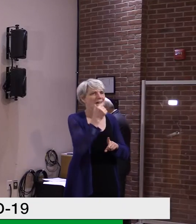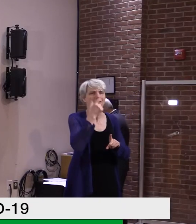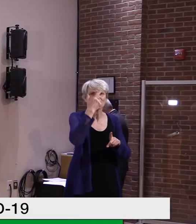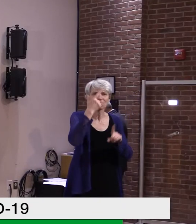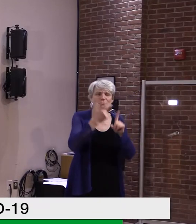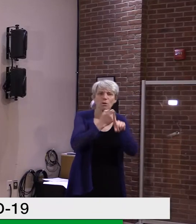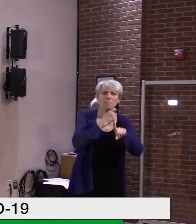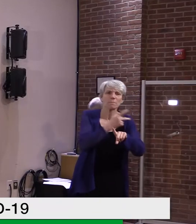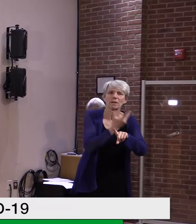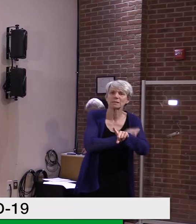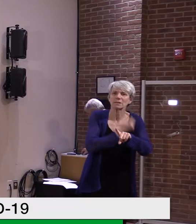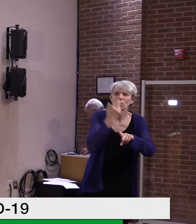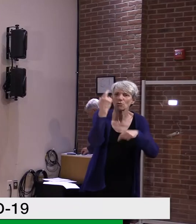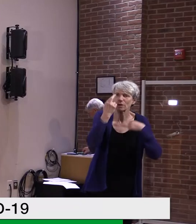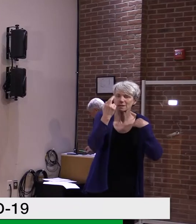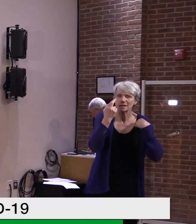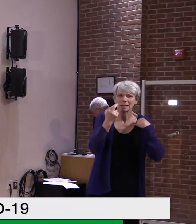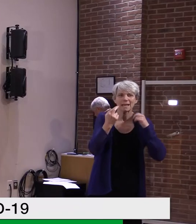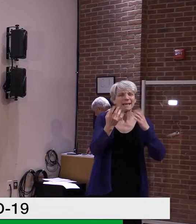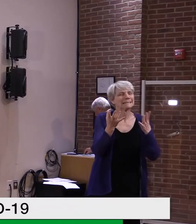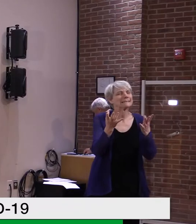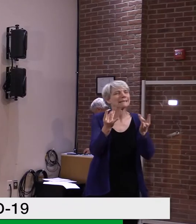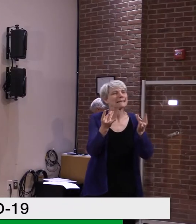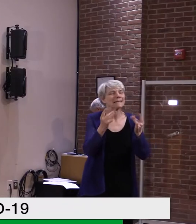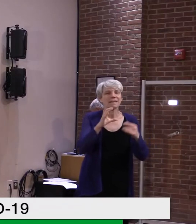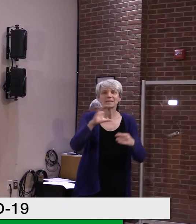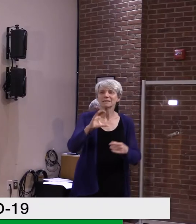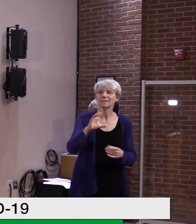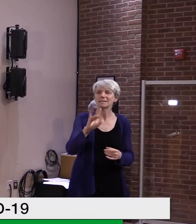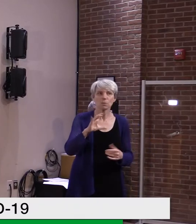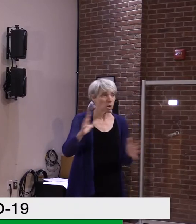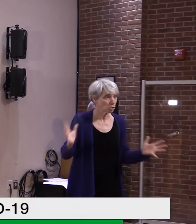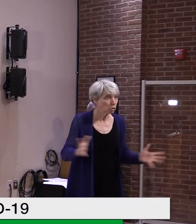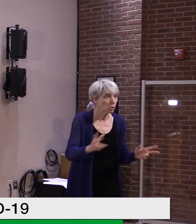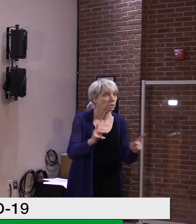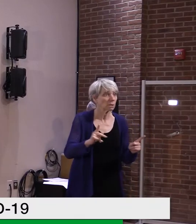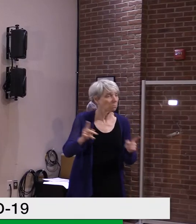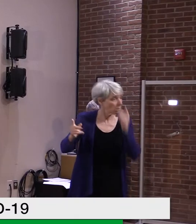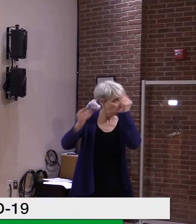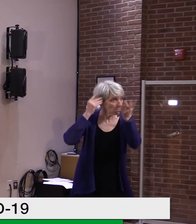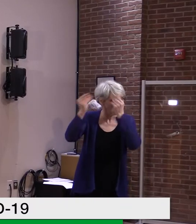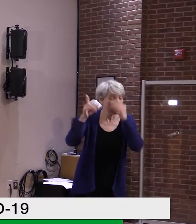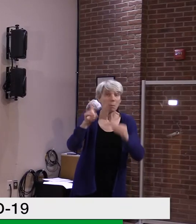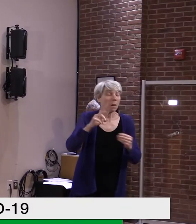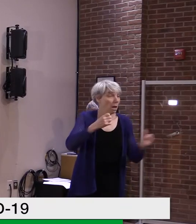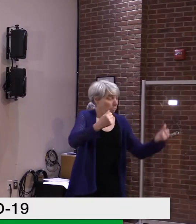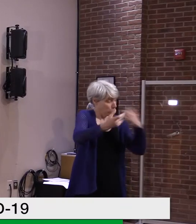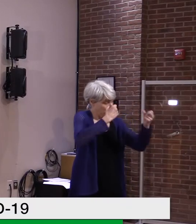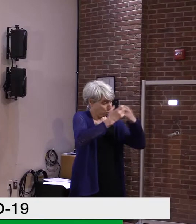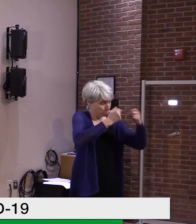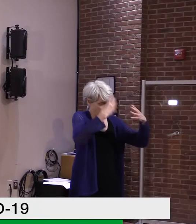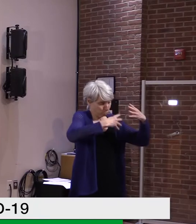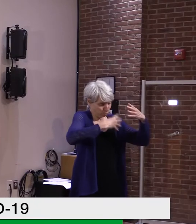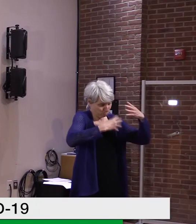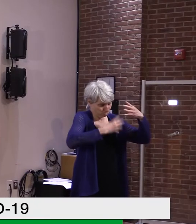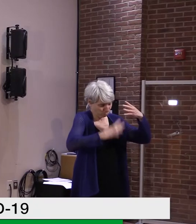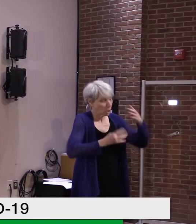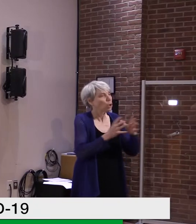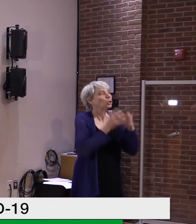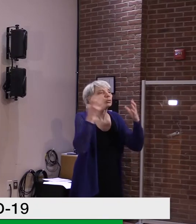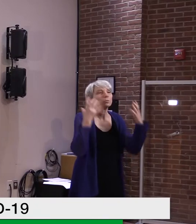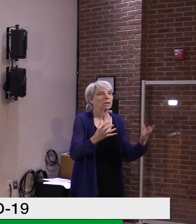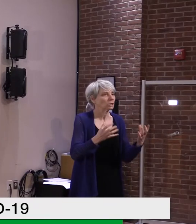reports, and the numbers that they get, you know, are more than they can process in